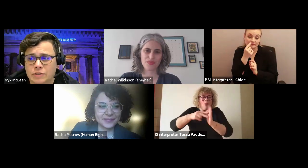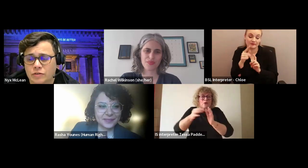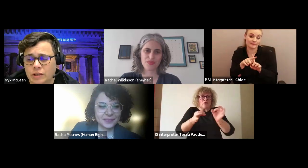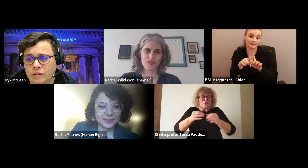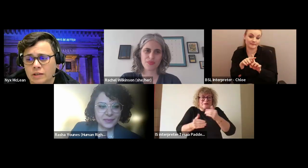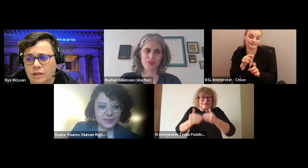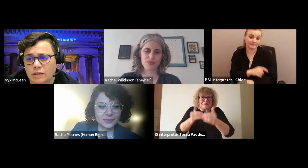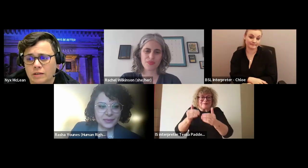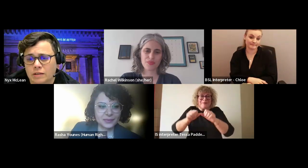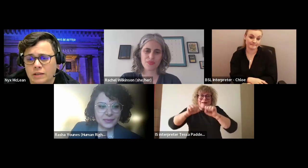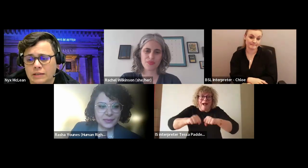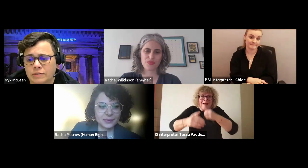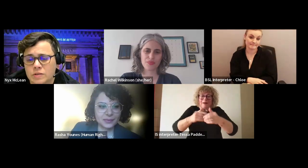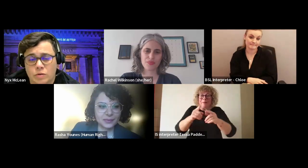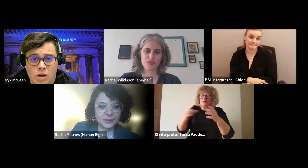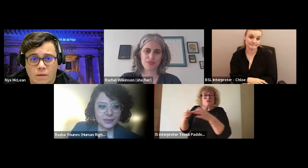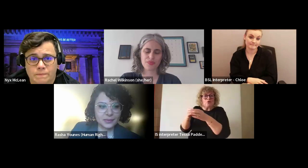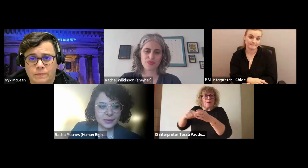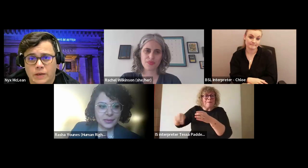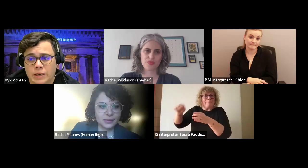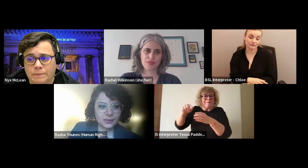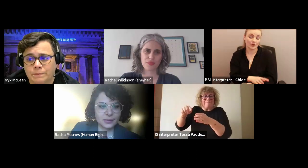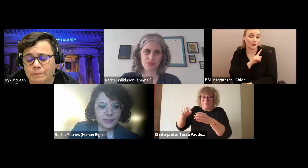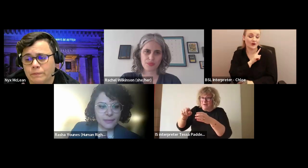I do think that there is so much harm,